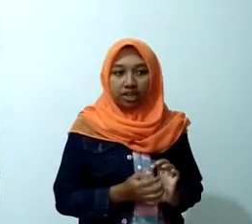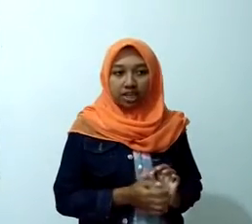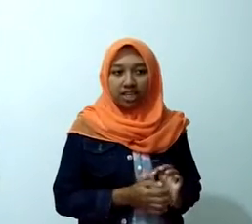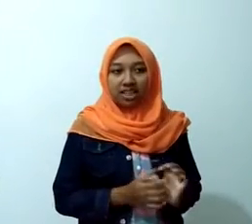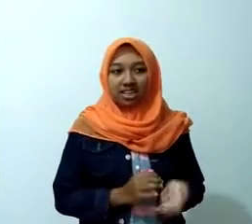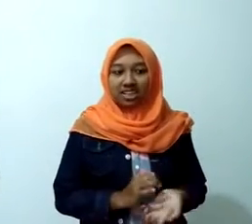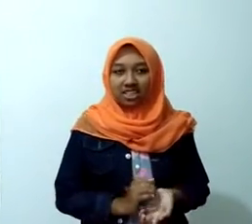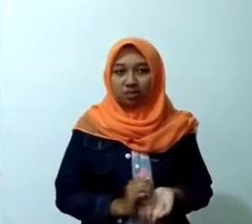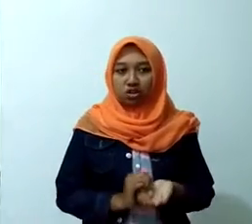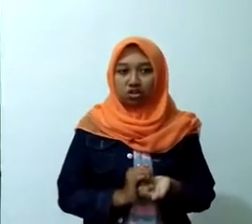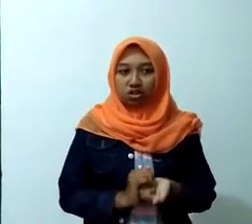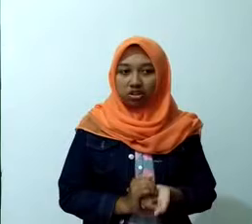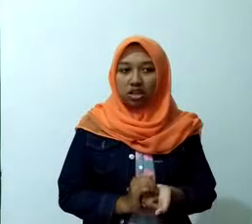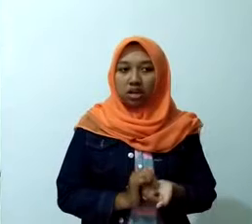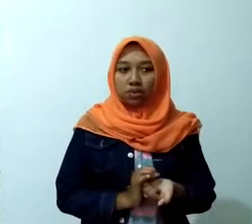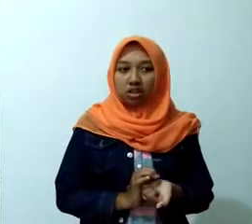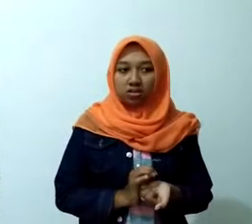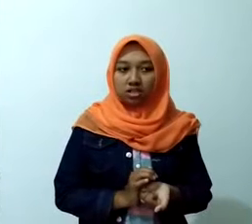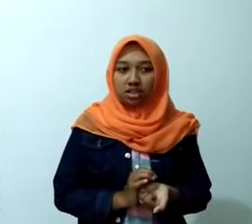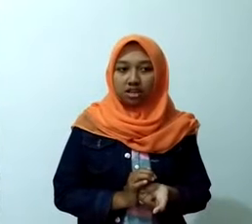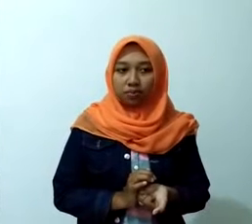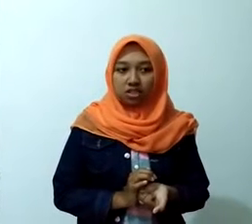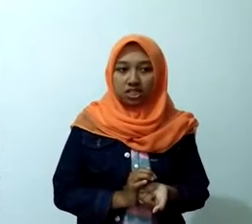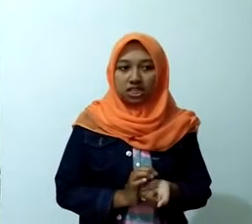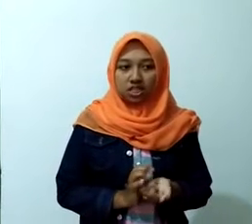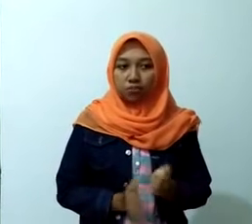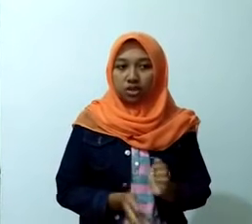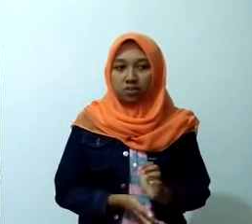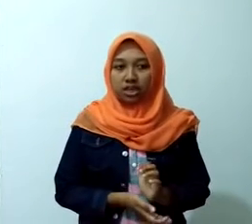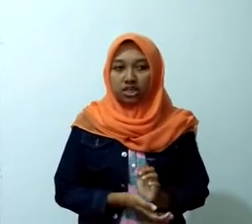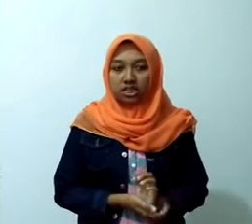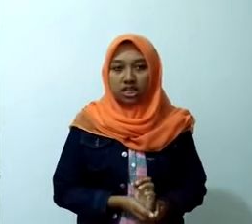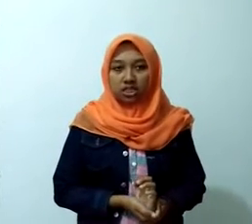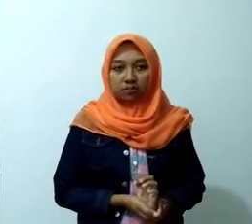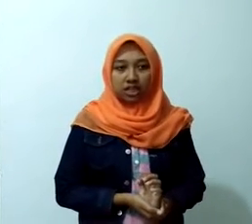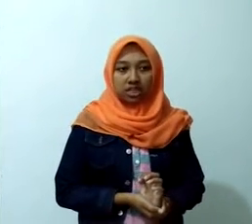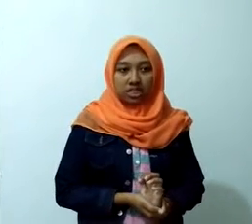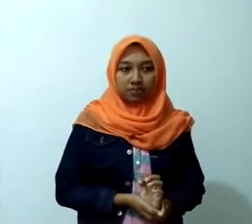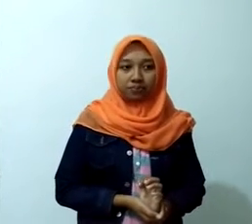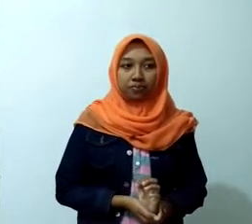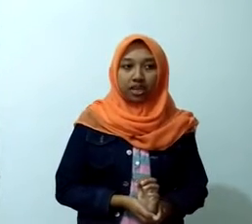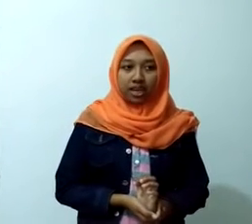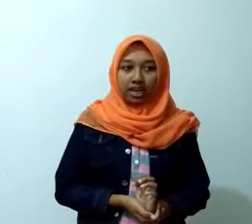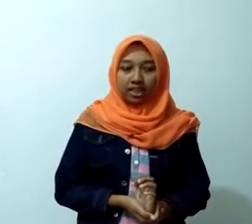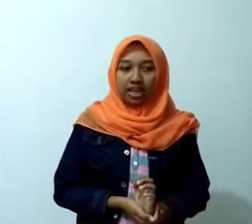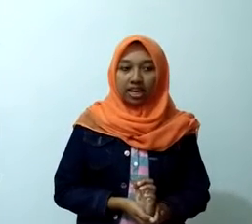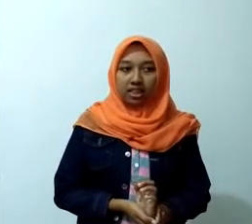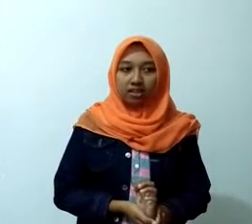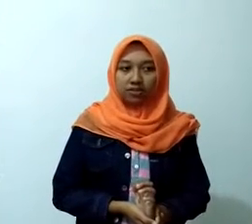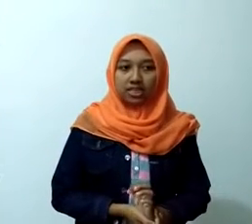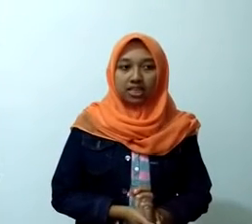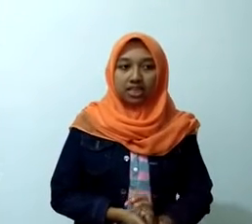The activity in the class is monotonous because the learning process is dominated by teacher explanation. And then